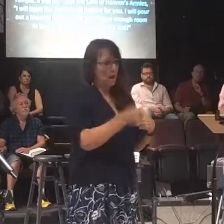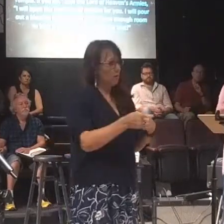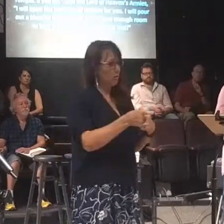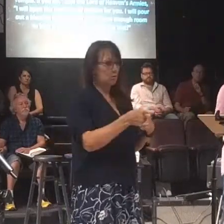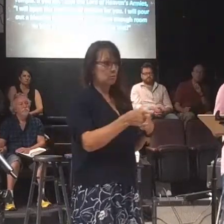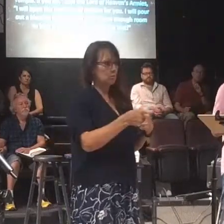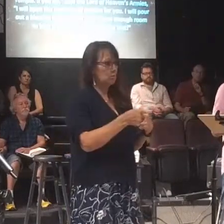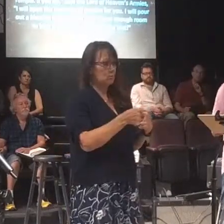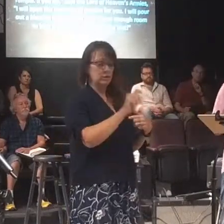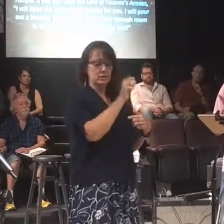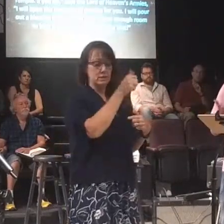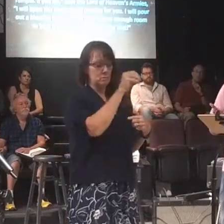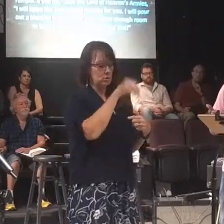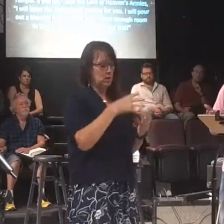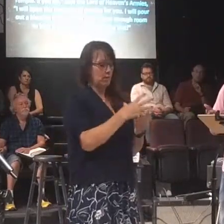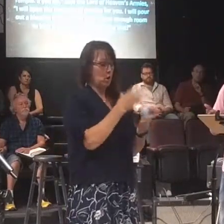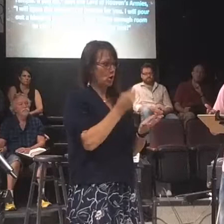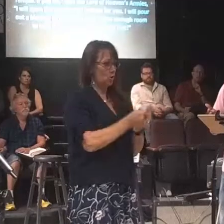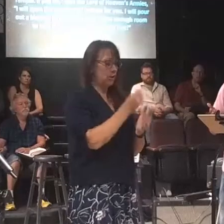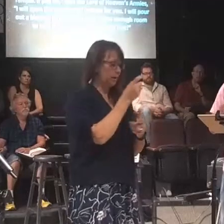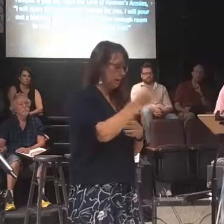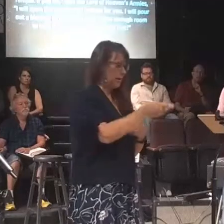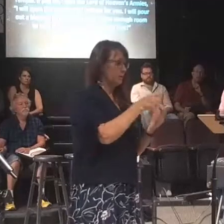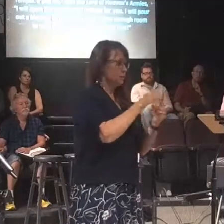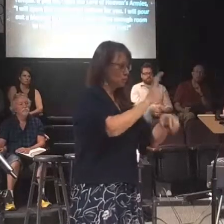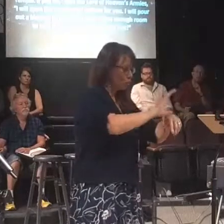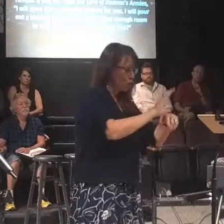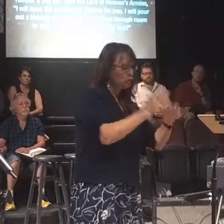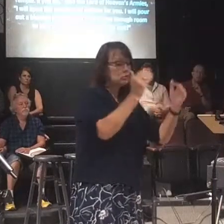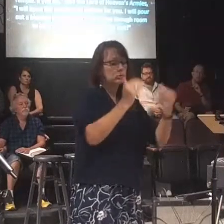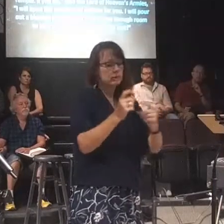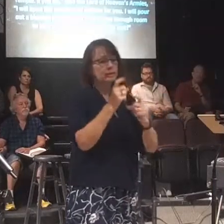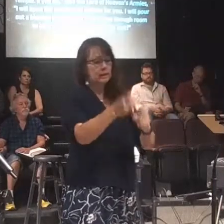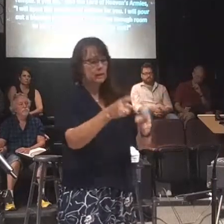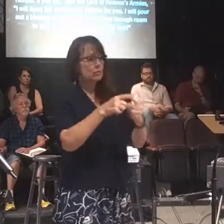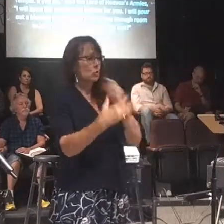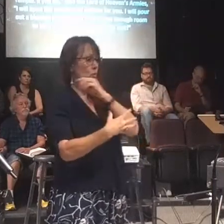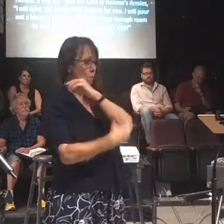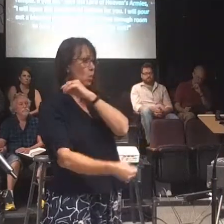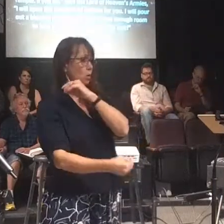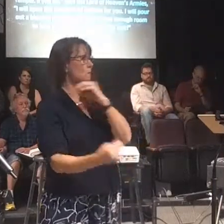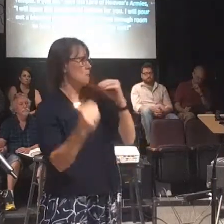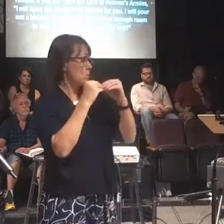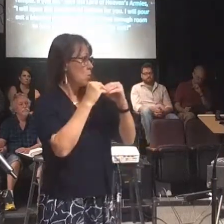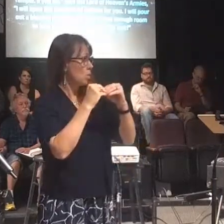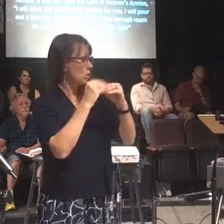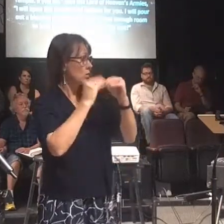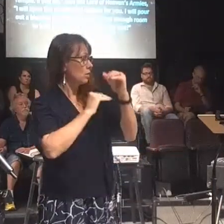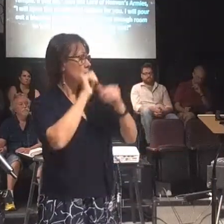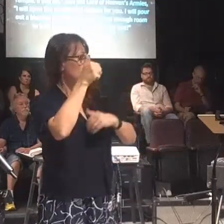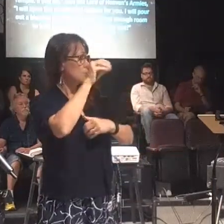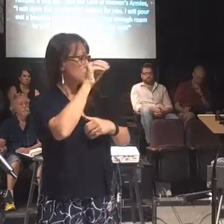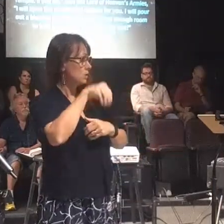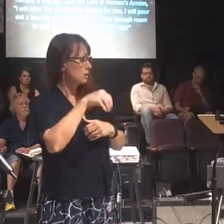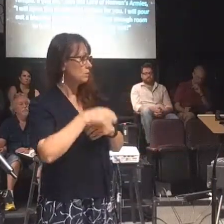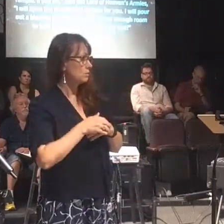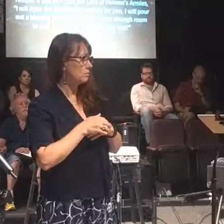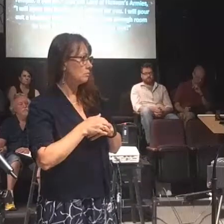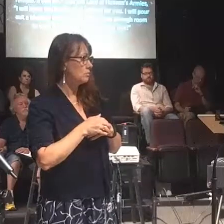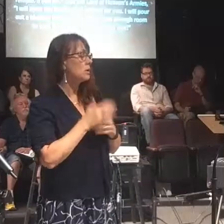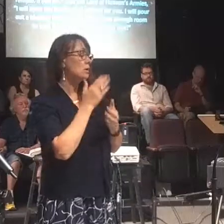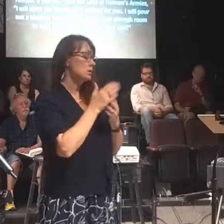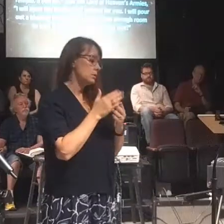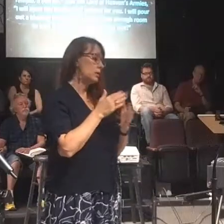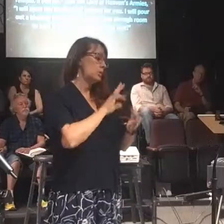poor, more than 10%. And it's interesting because there are different interpretations of what that means in modern times, in the New Testament